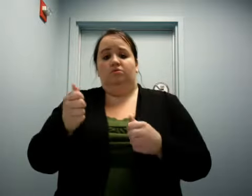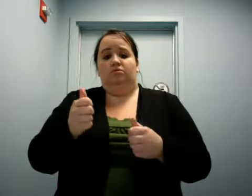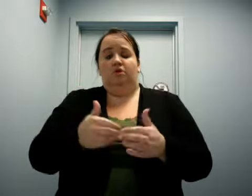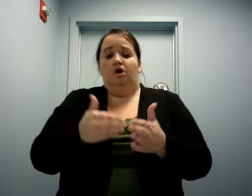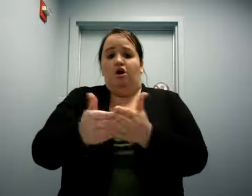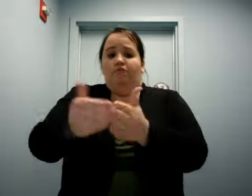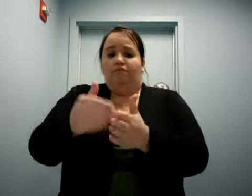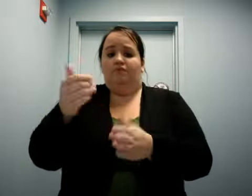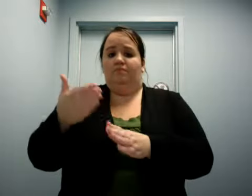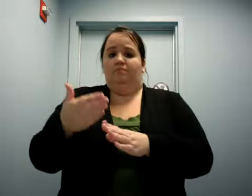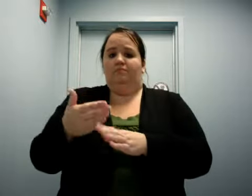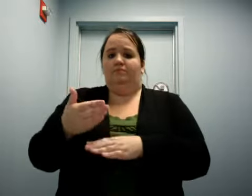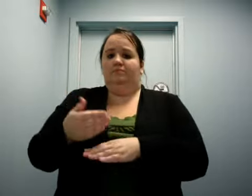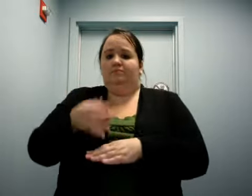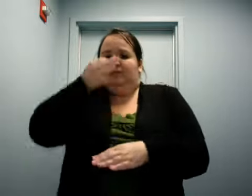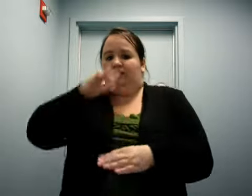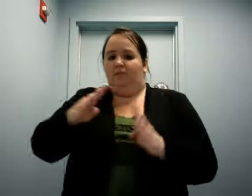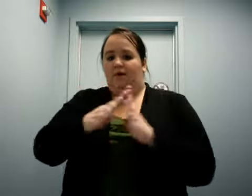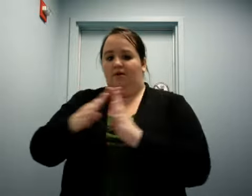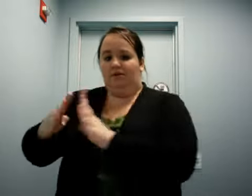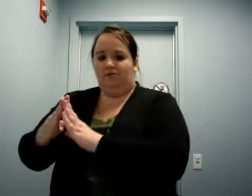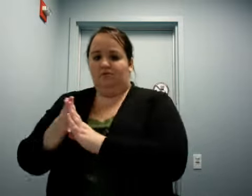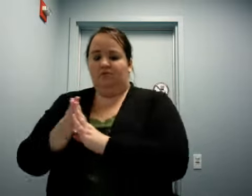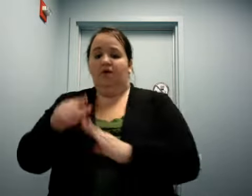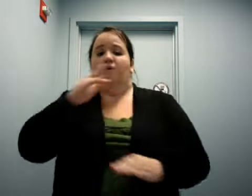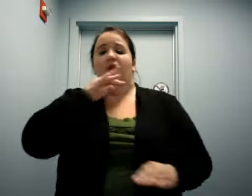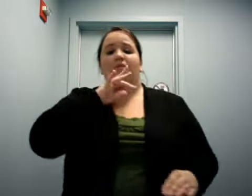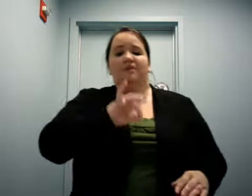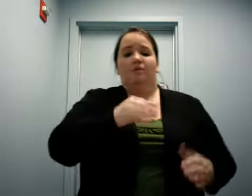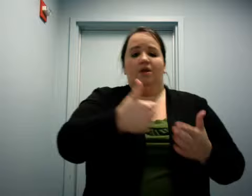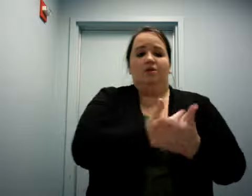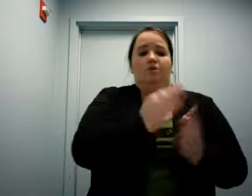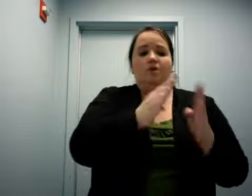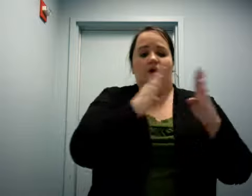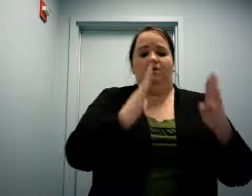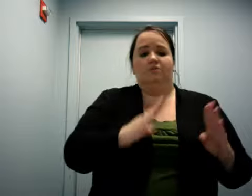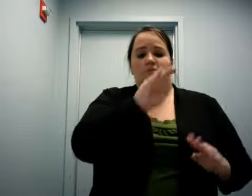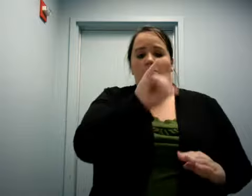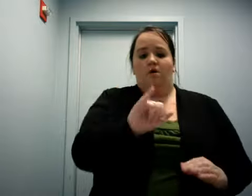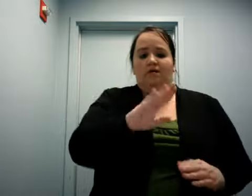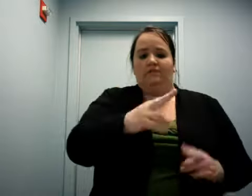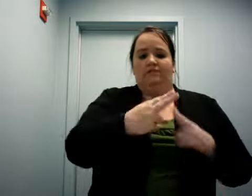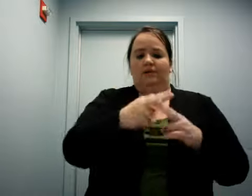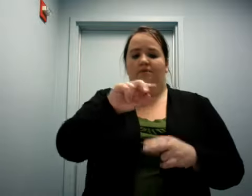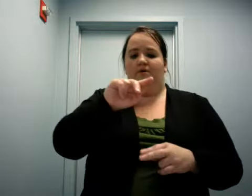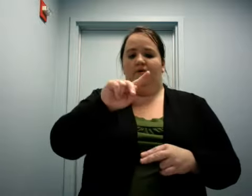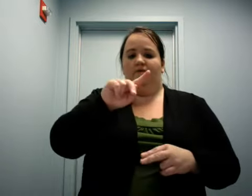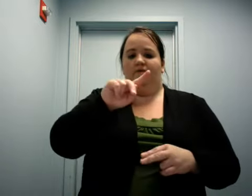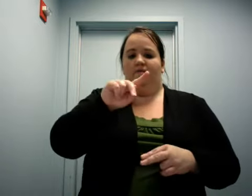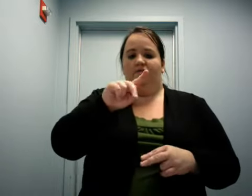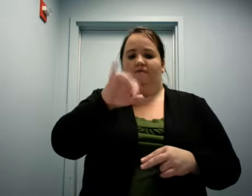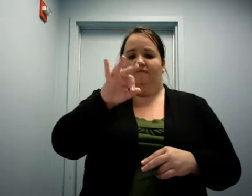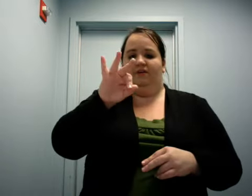turned eight, we got a new house boy. His name was Fide. The only thing my mother told us about him